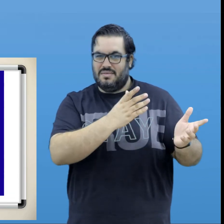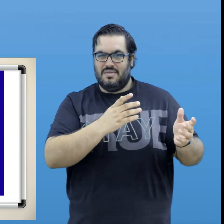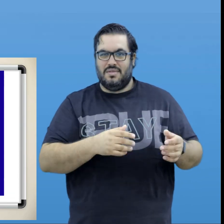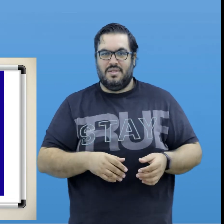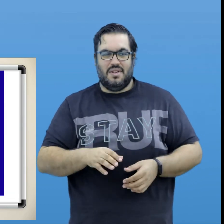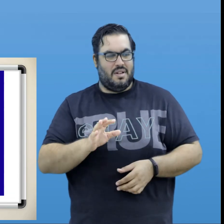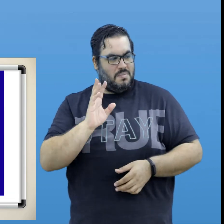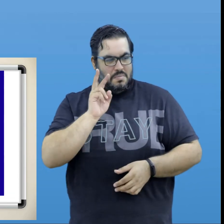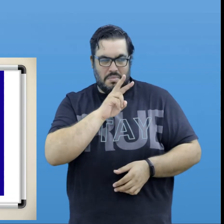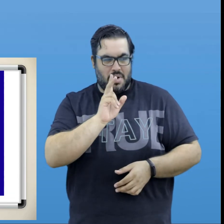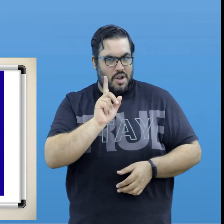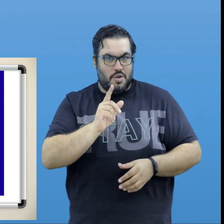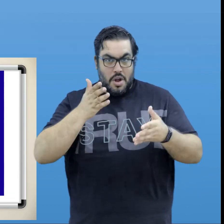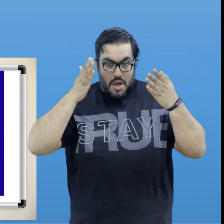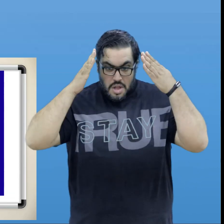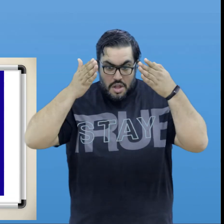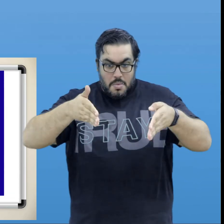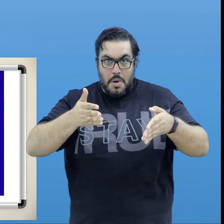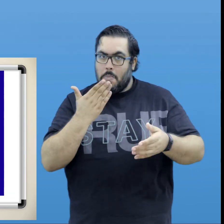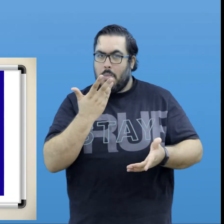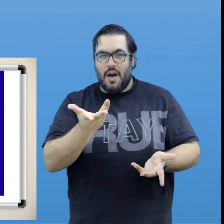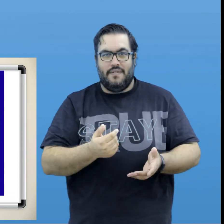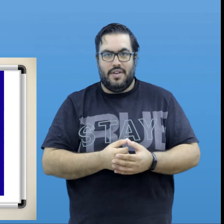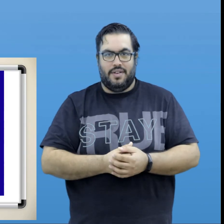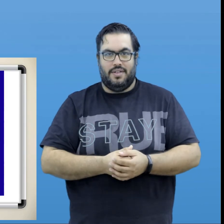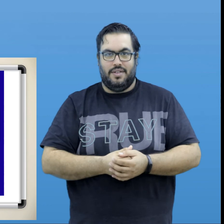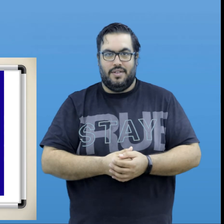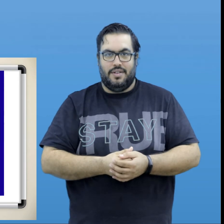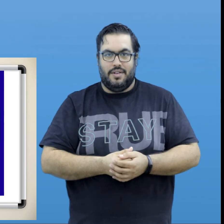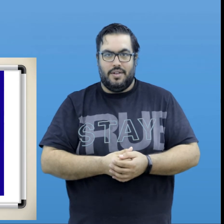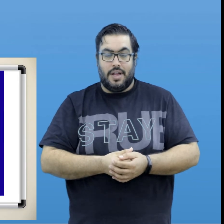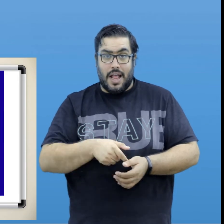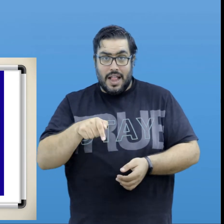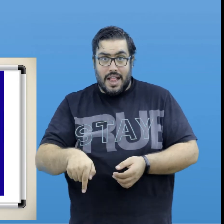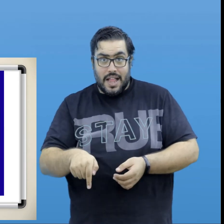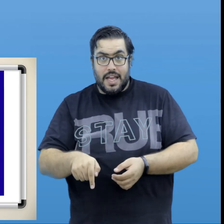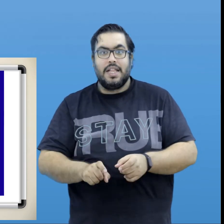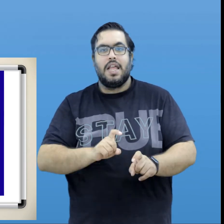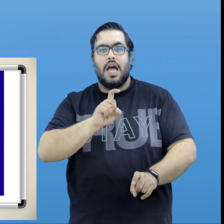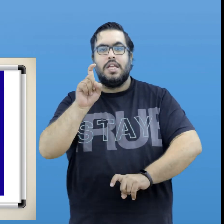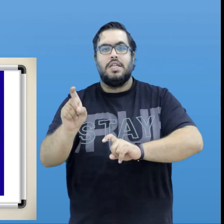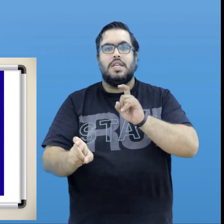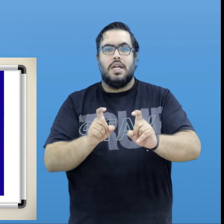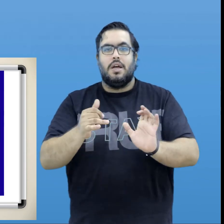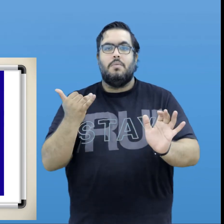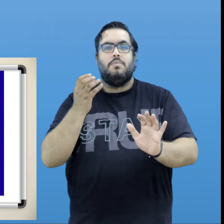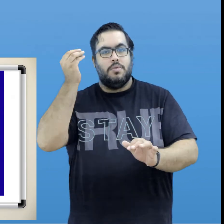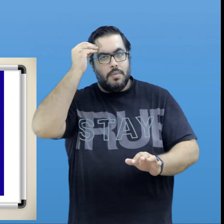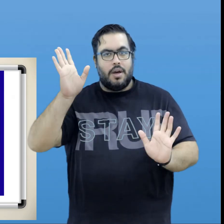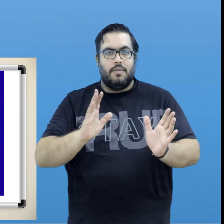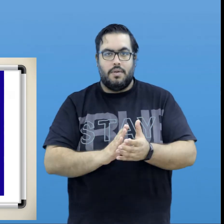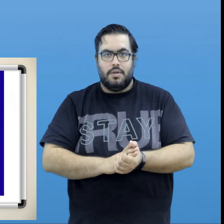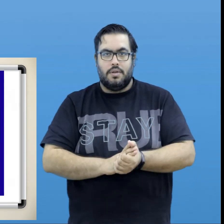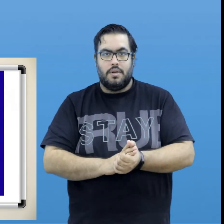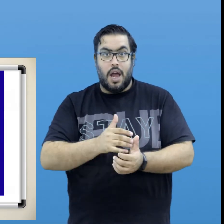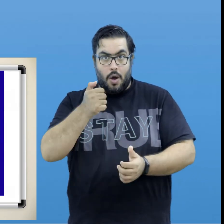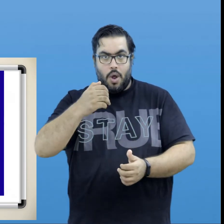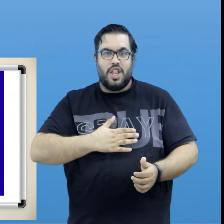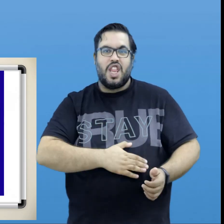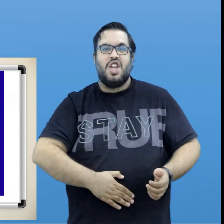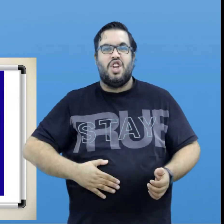some vocabulary items in this vocabulary task. We need to fill in spaces with words from this list. We have